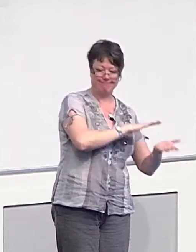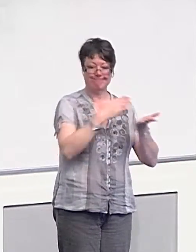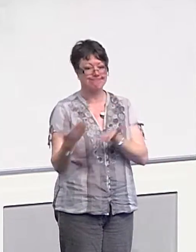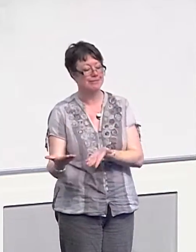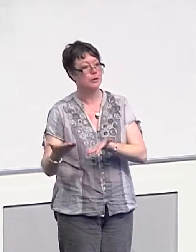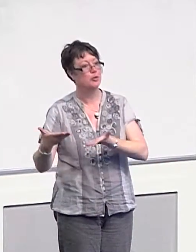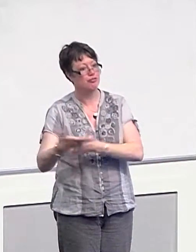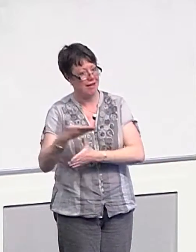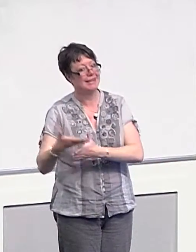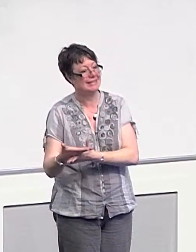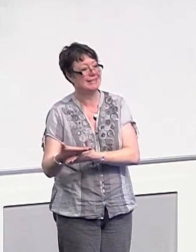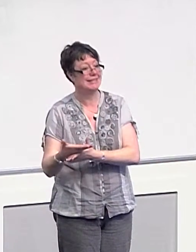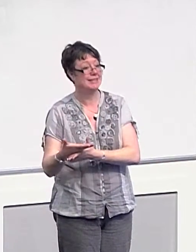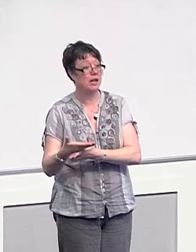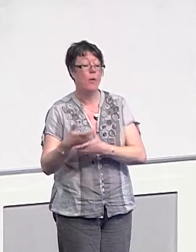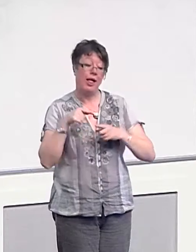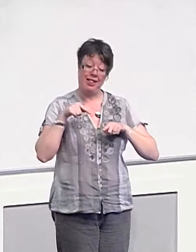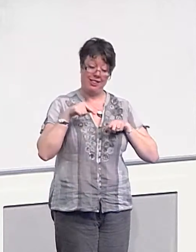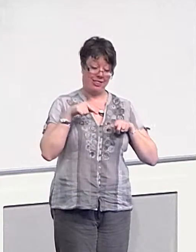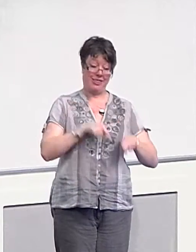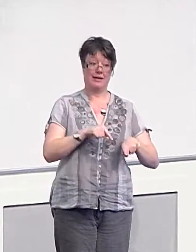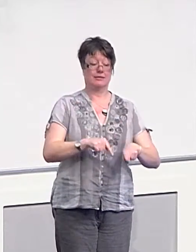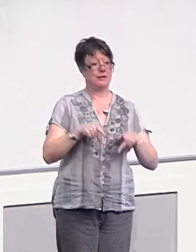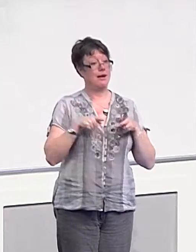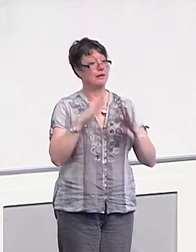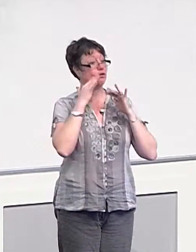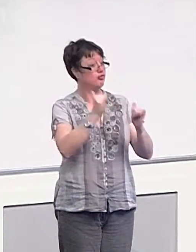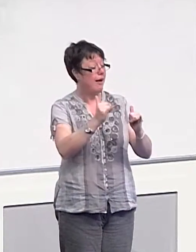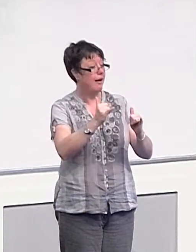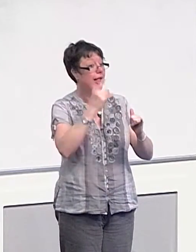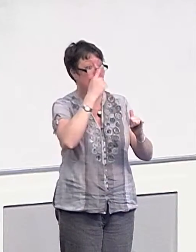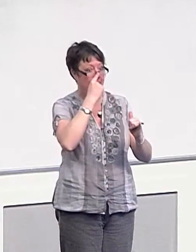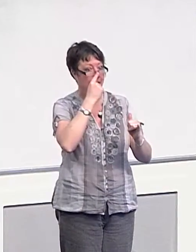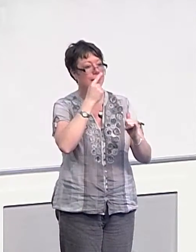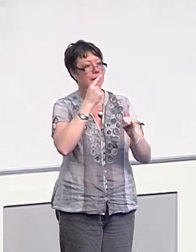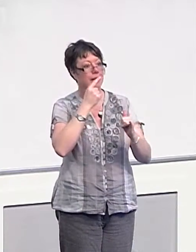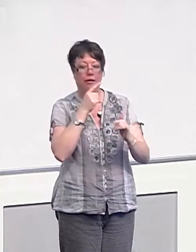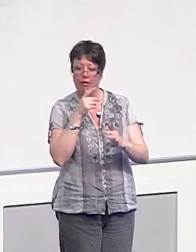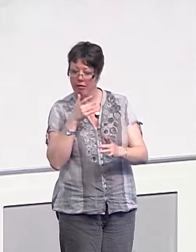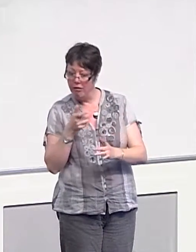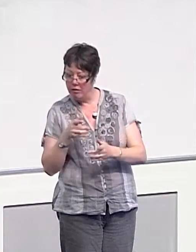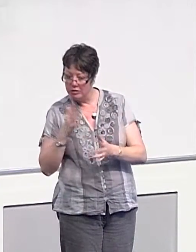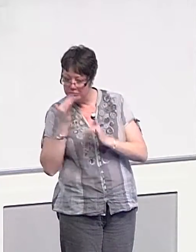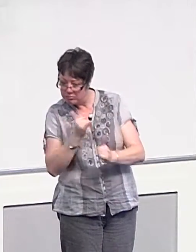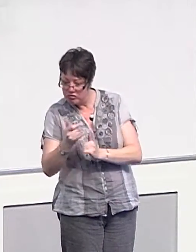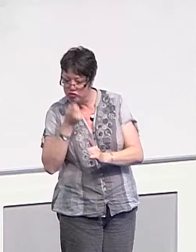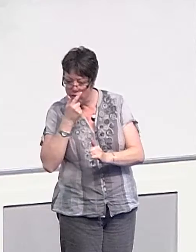trials can lead to fast tracking of drugs that can then become available for clinical practice.